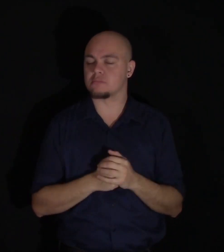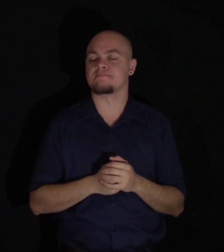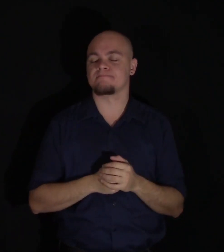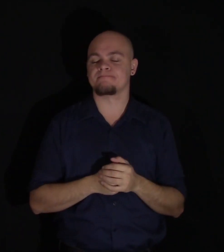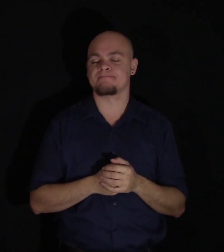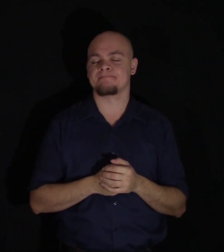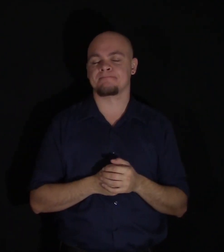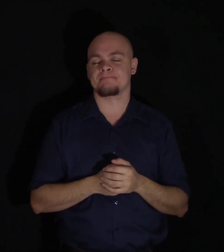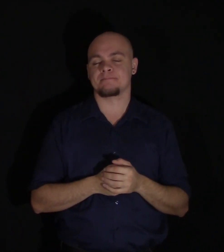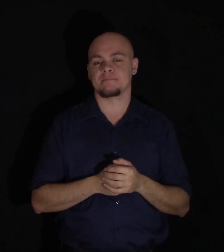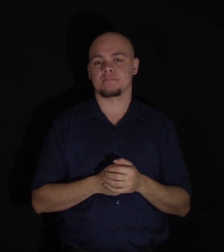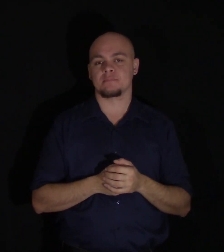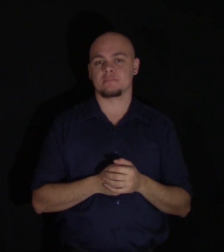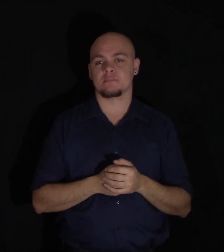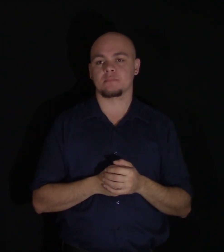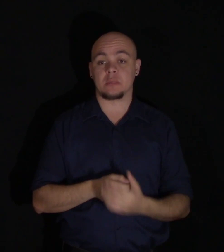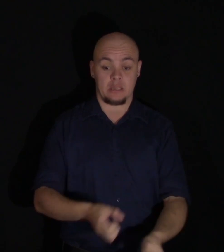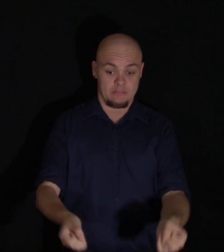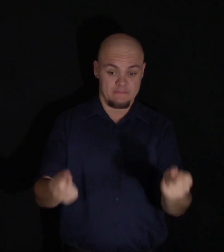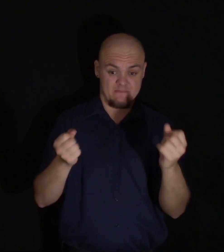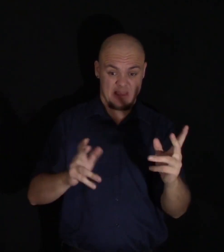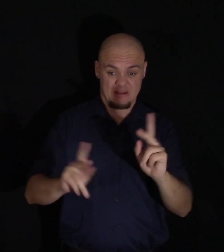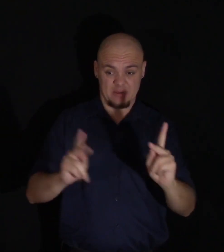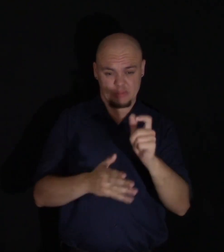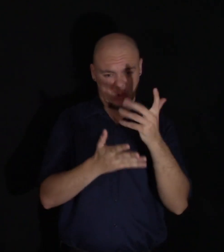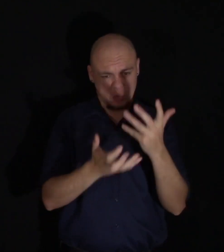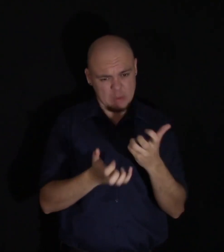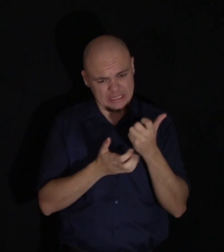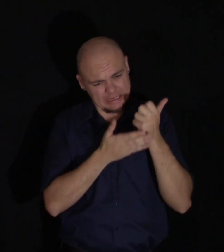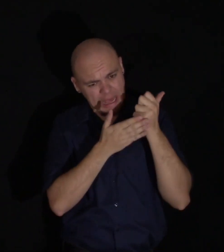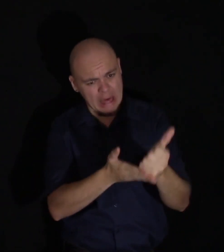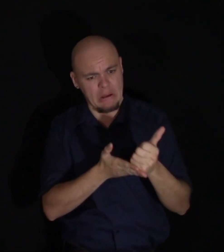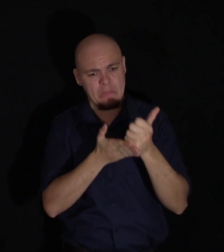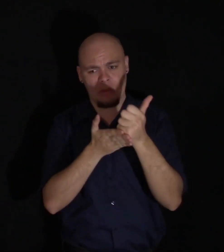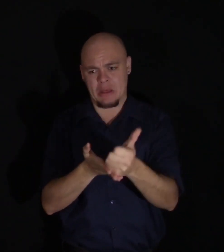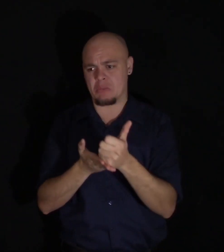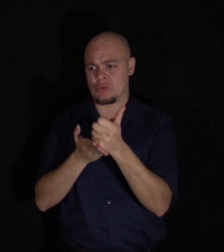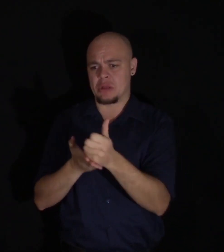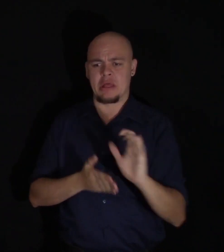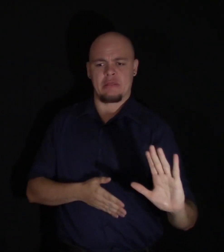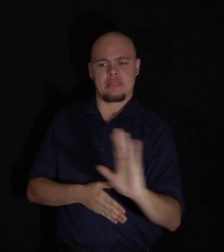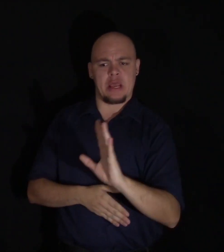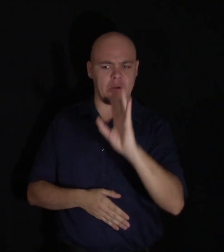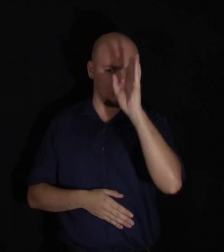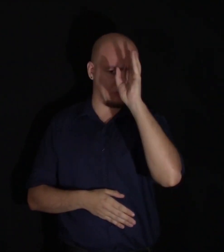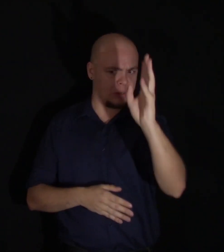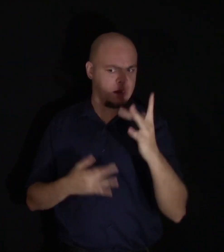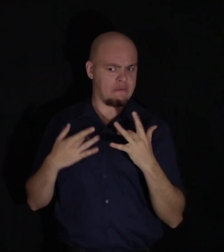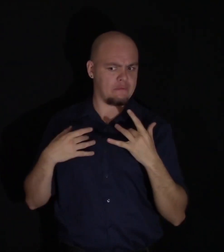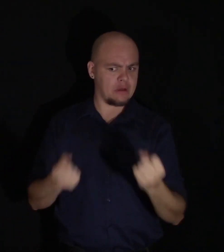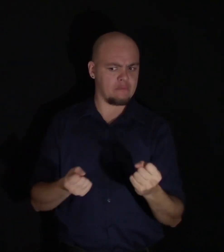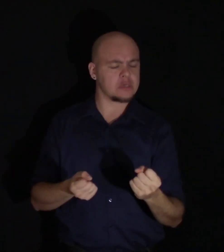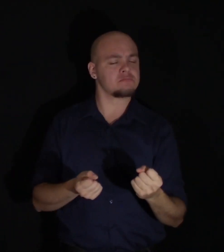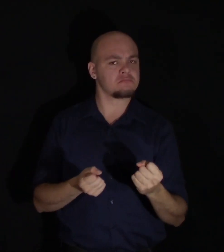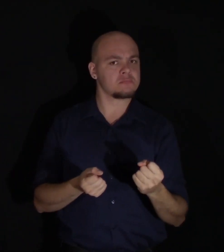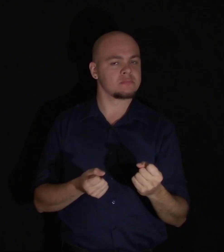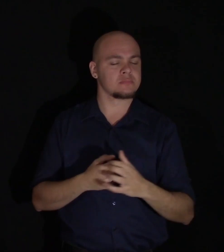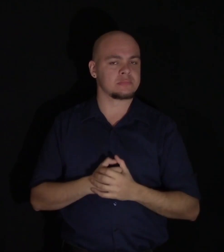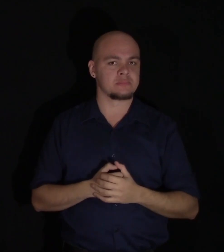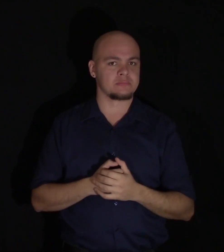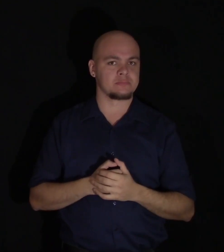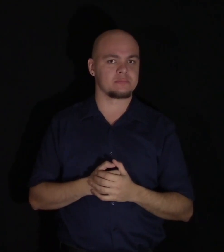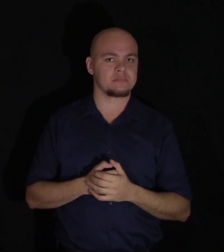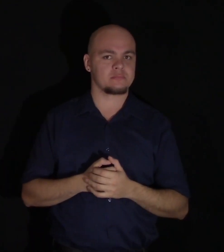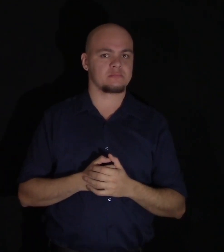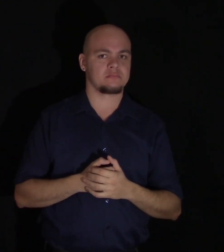was to help as many people as possible regain the creative confidence they lost along their way. And if I